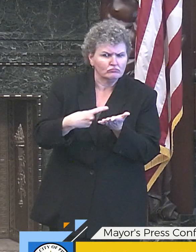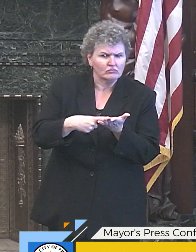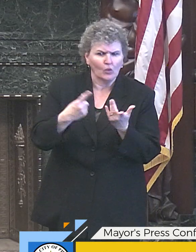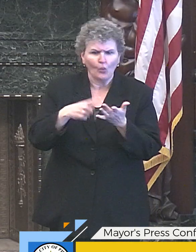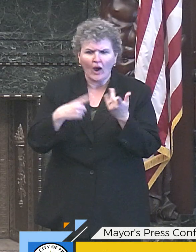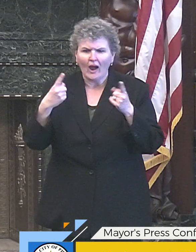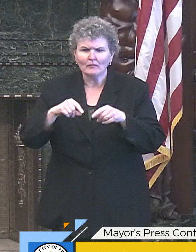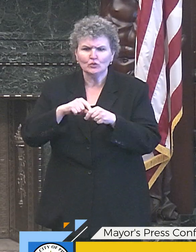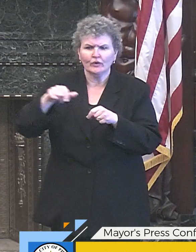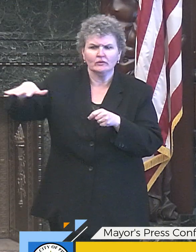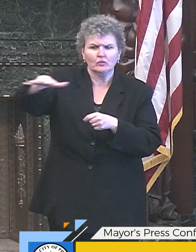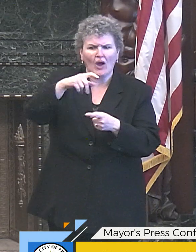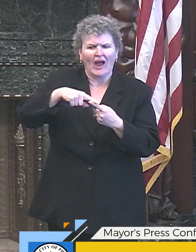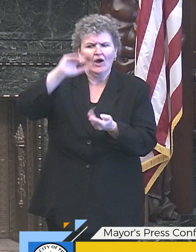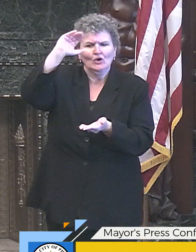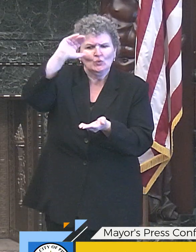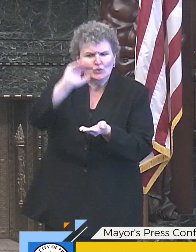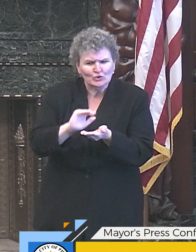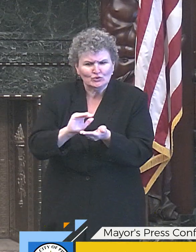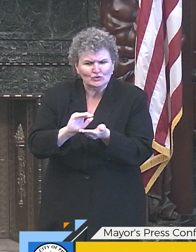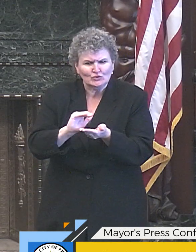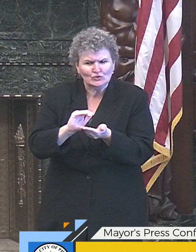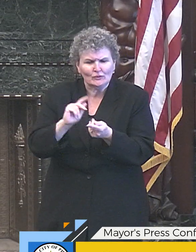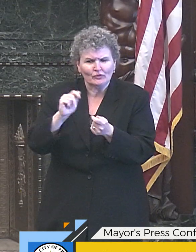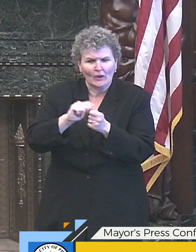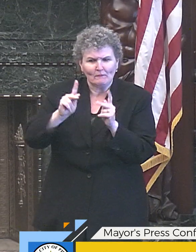reduce the population?